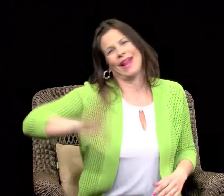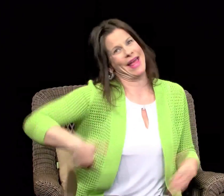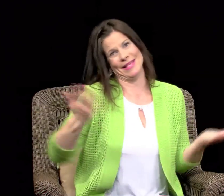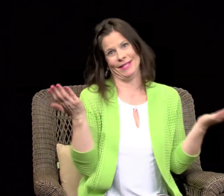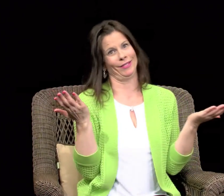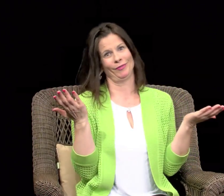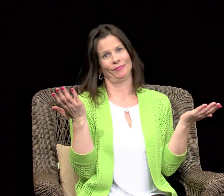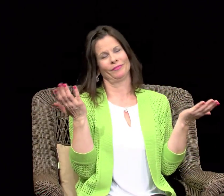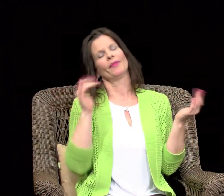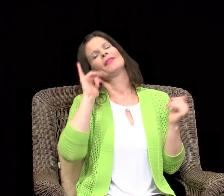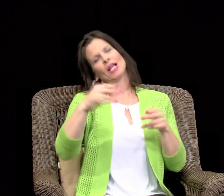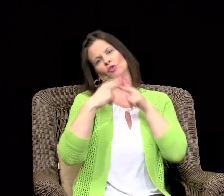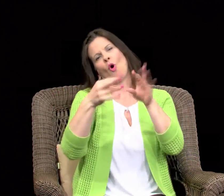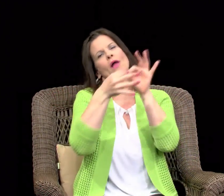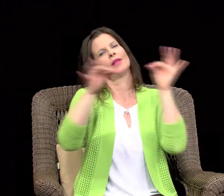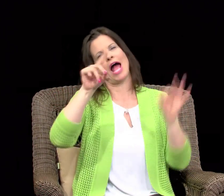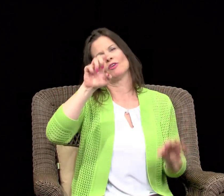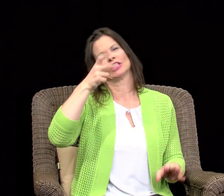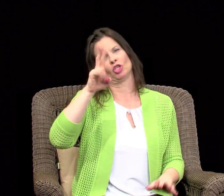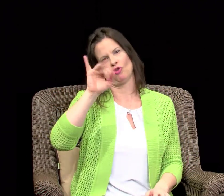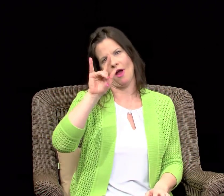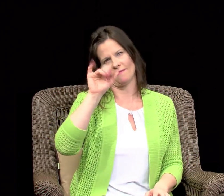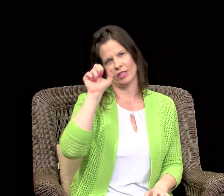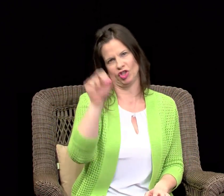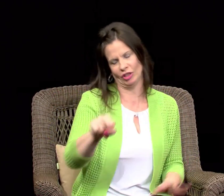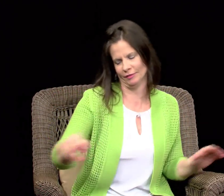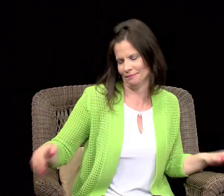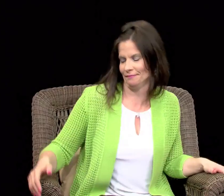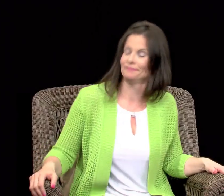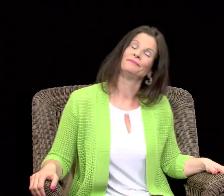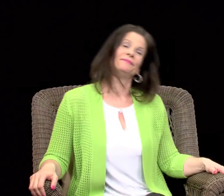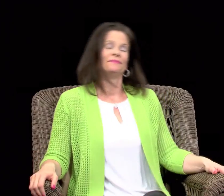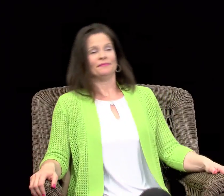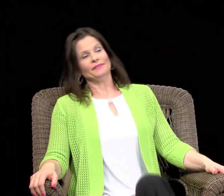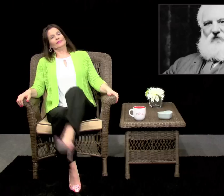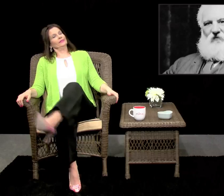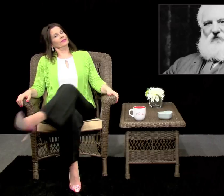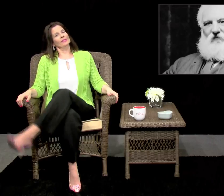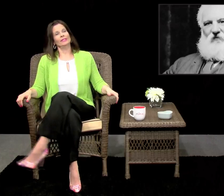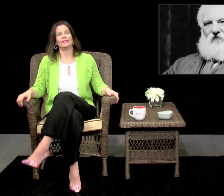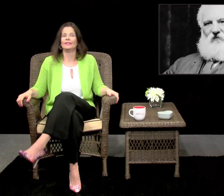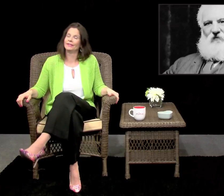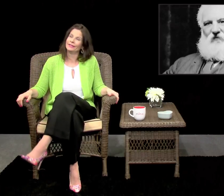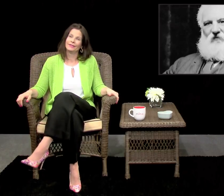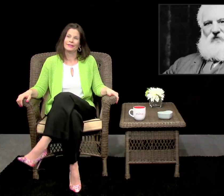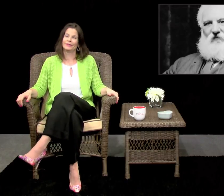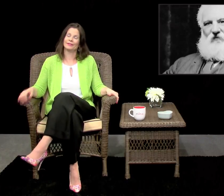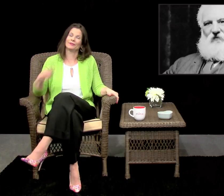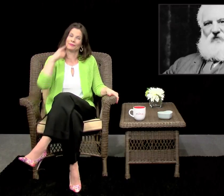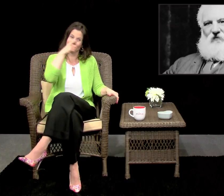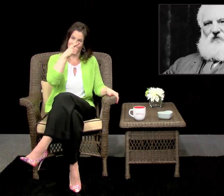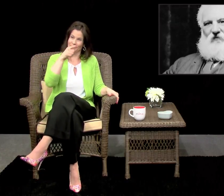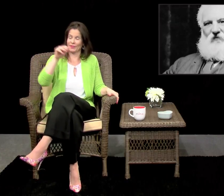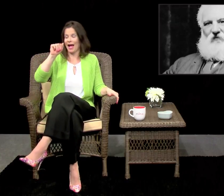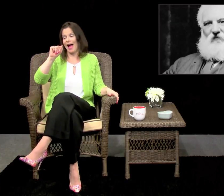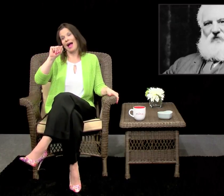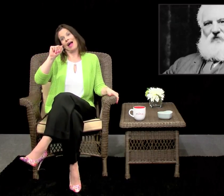need to start the process. And if they wait until they're older, it's too late, and they have a language deprivation.